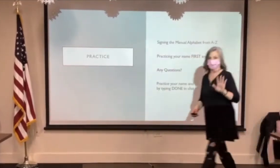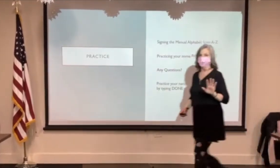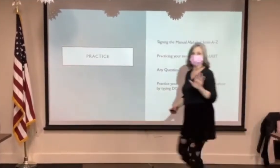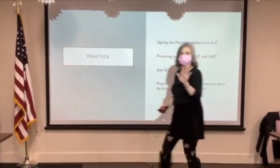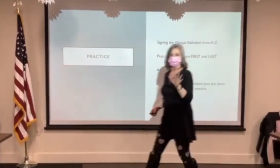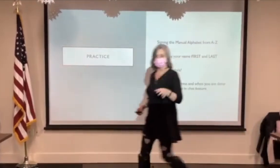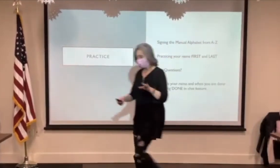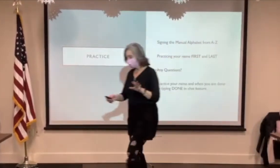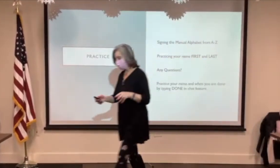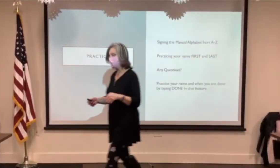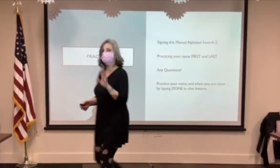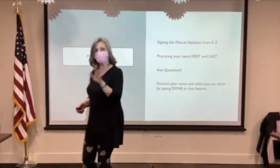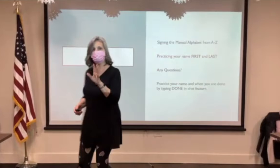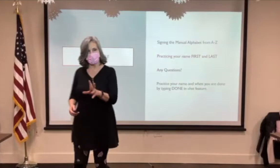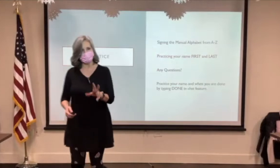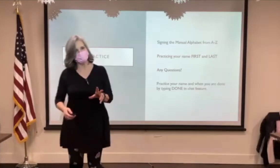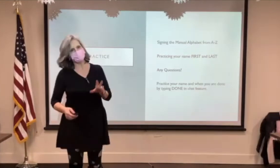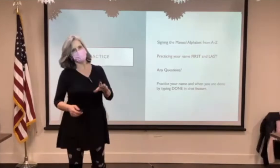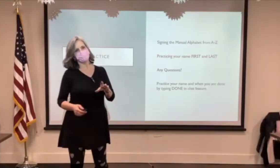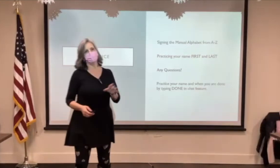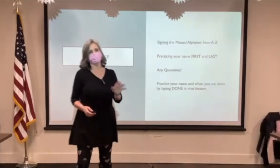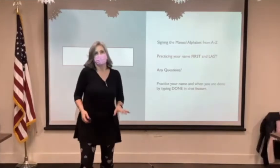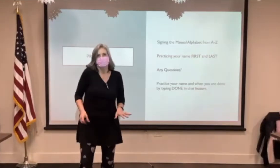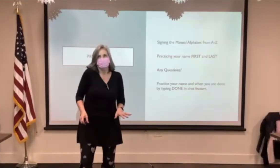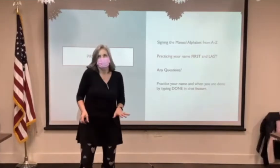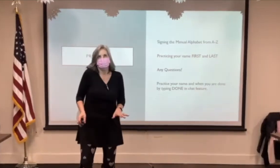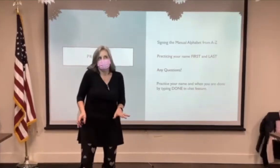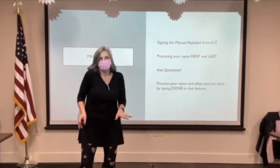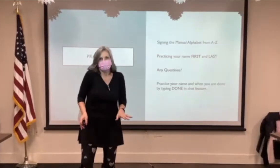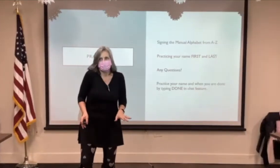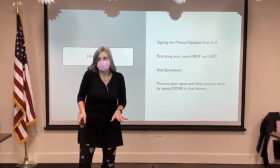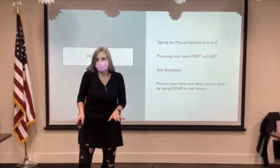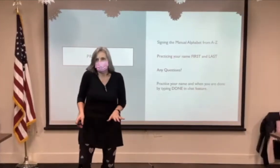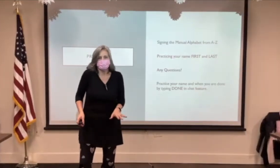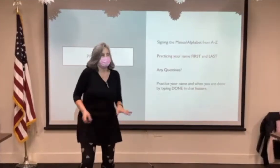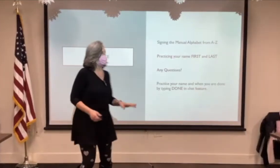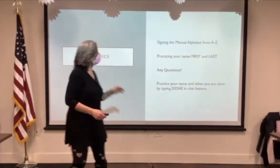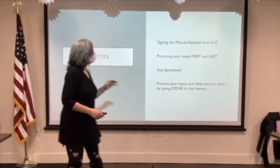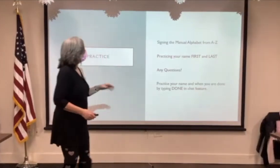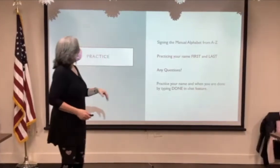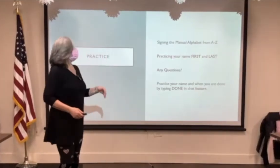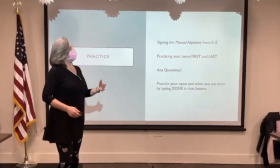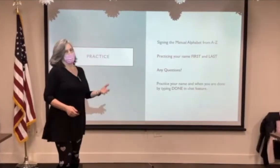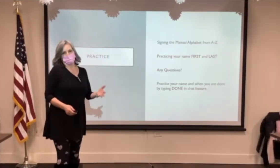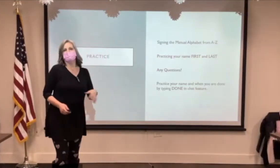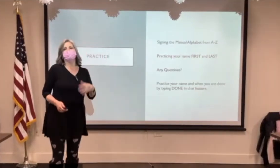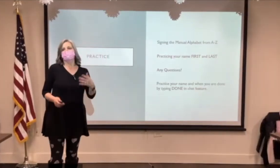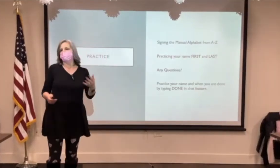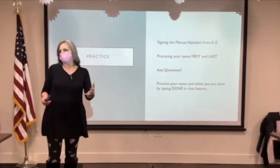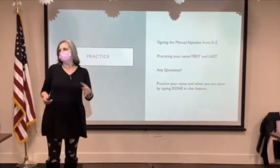I mean, there isn't any, although I don't bite because I know it's like the teacher wants me to sign. I just learned it. But again, if you wanted to,